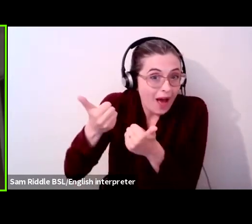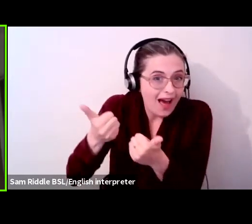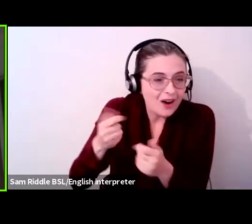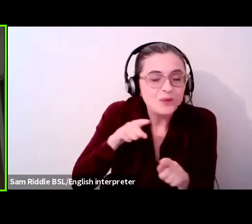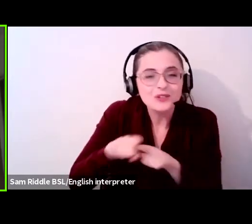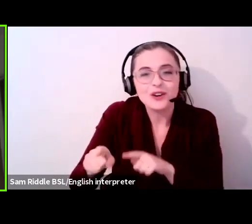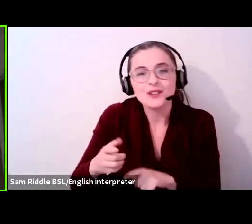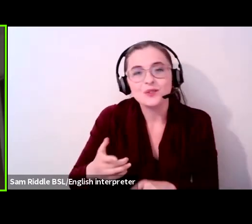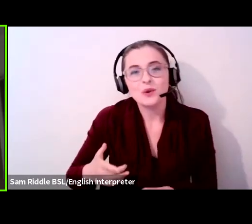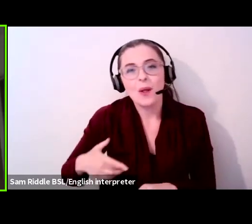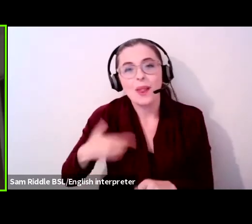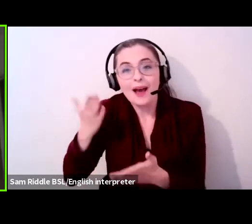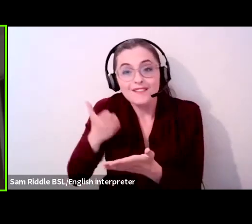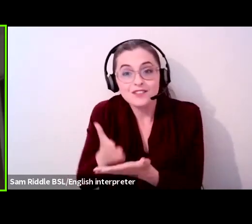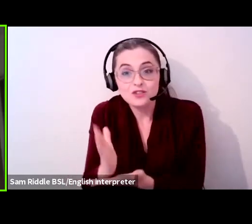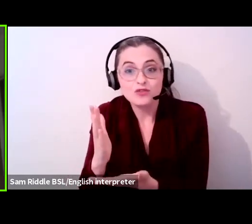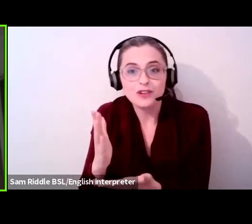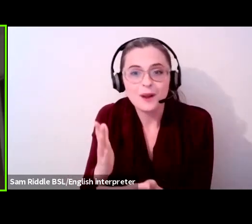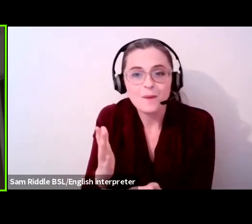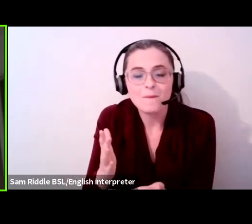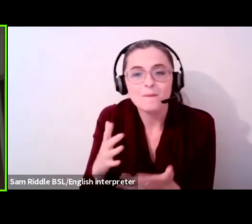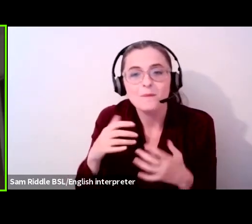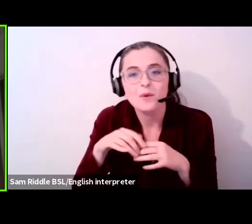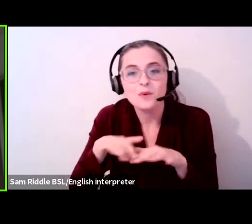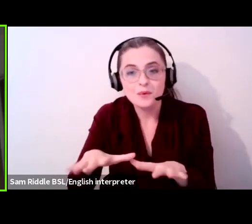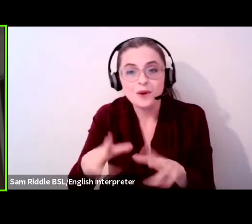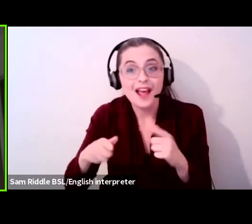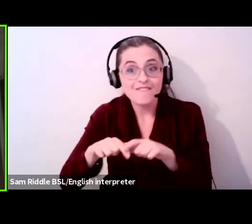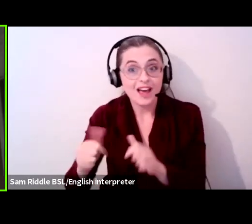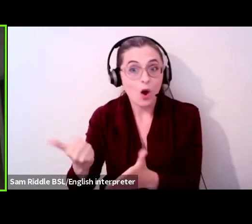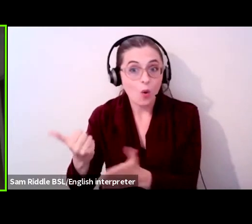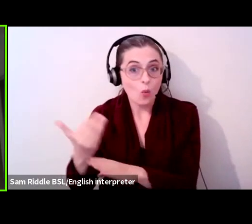if it worked, then we will keep it there.